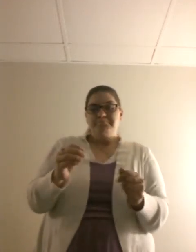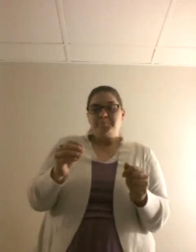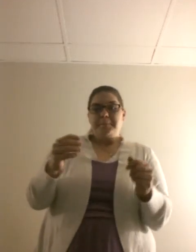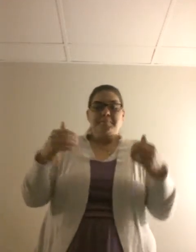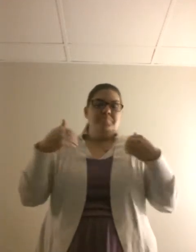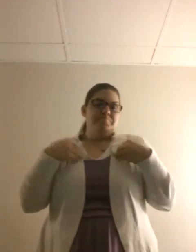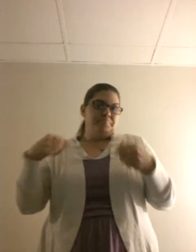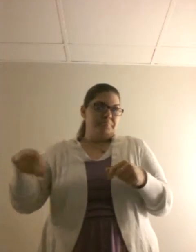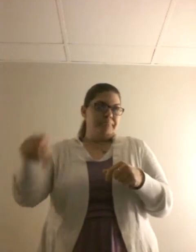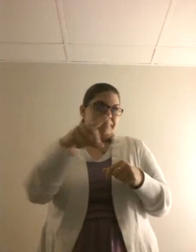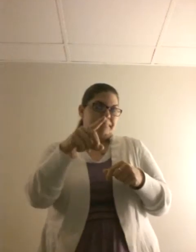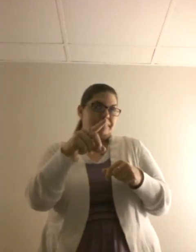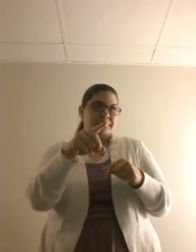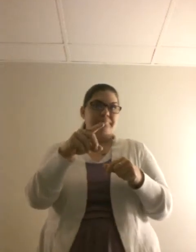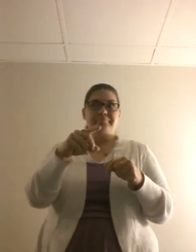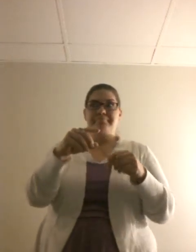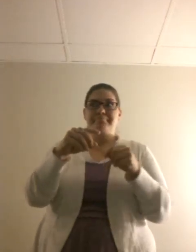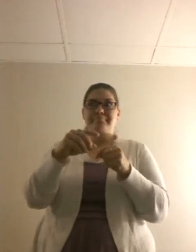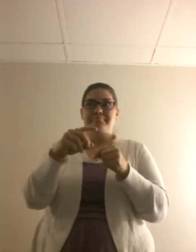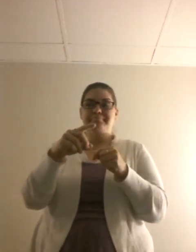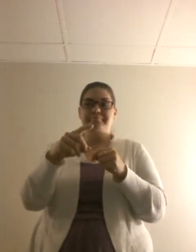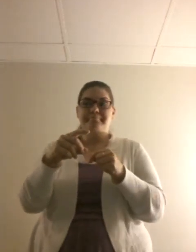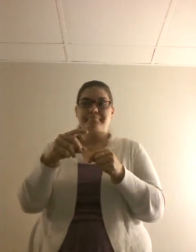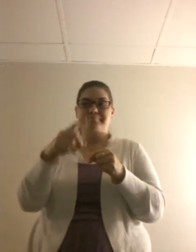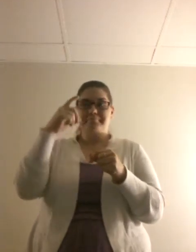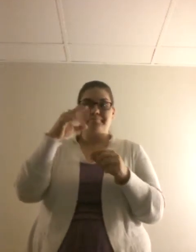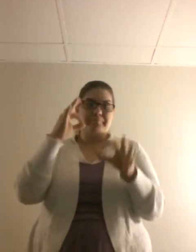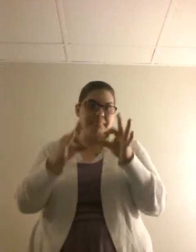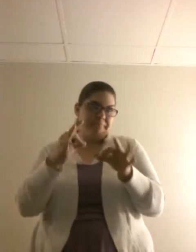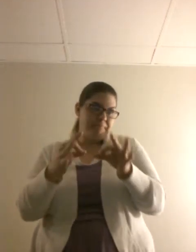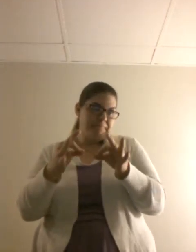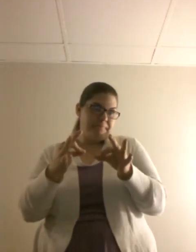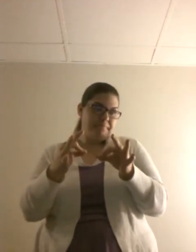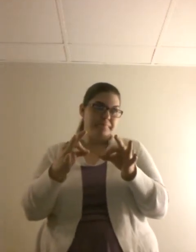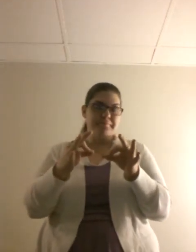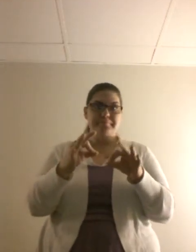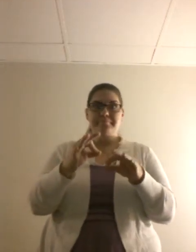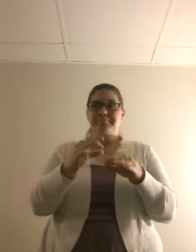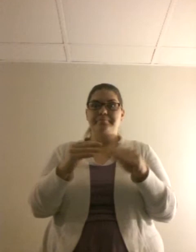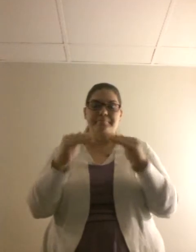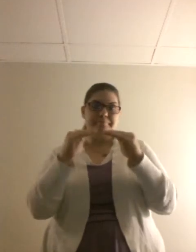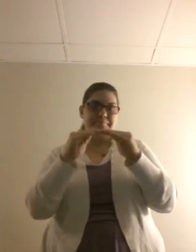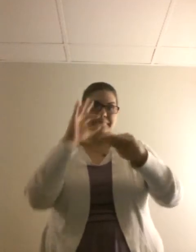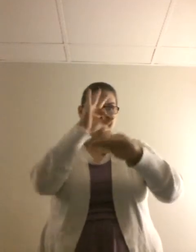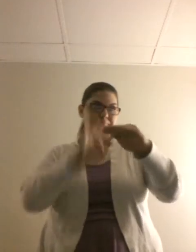fraction. So, for 1/2 you'll get 2/4, 3/6,